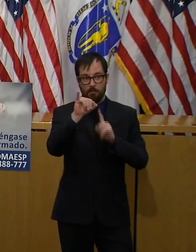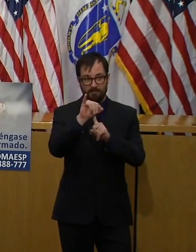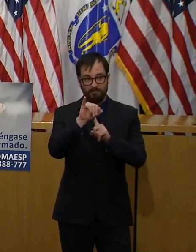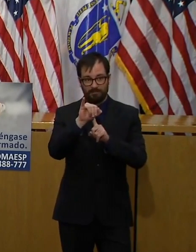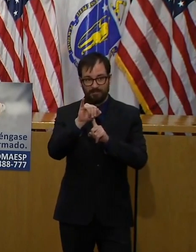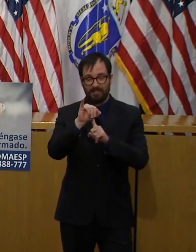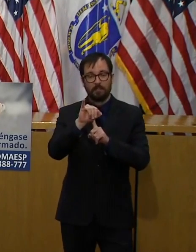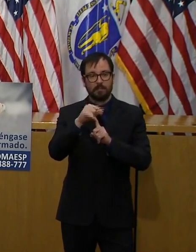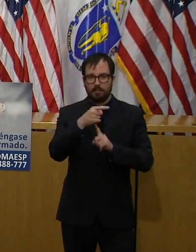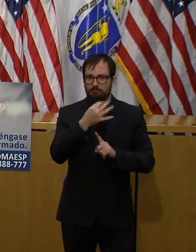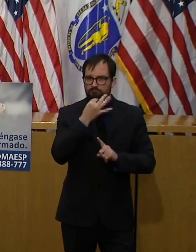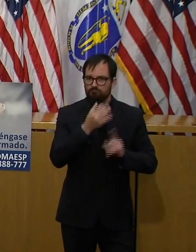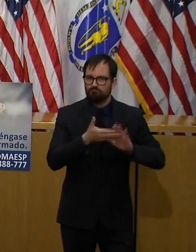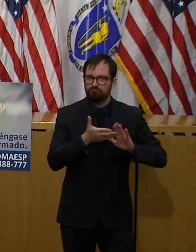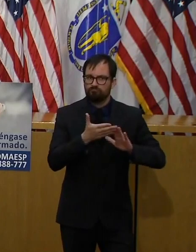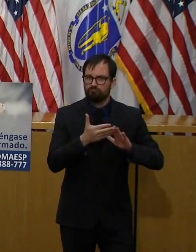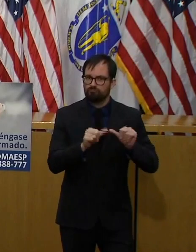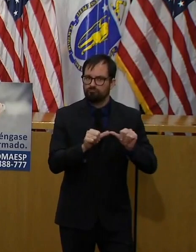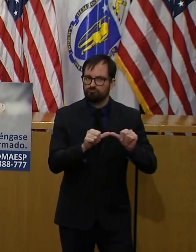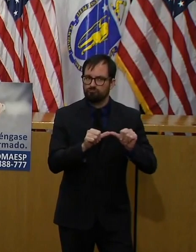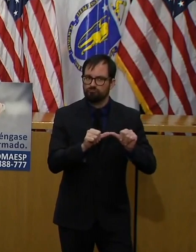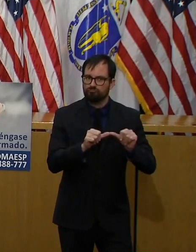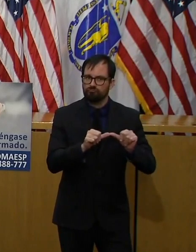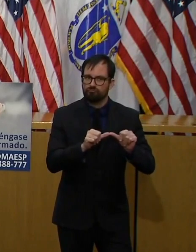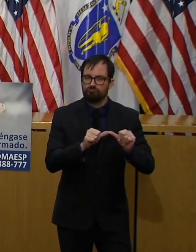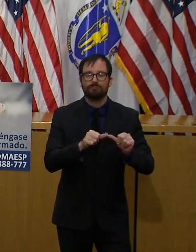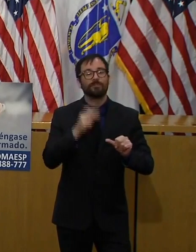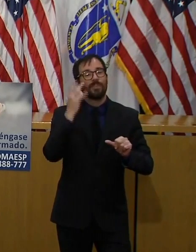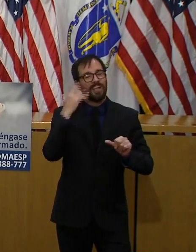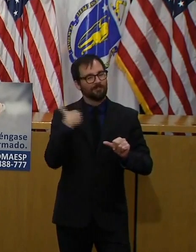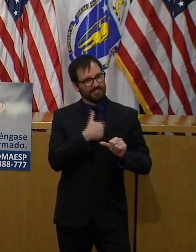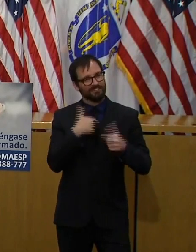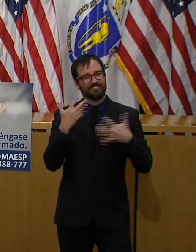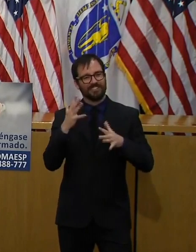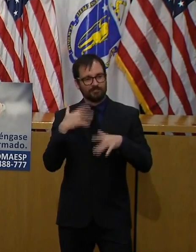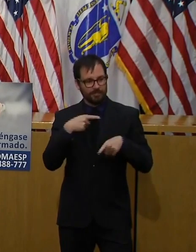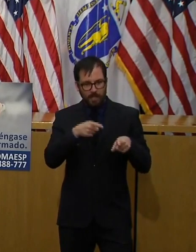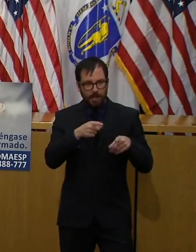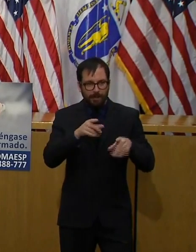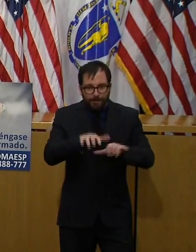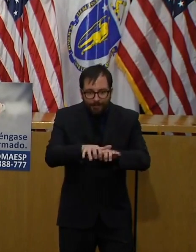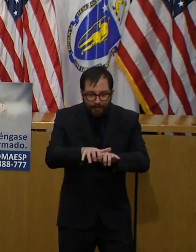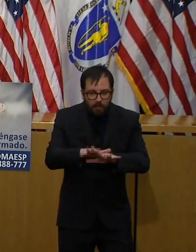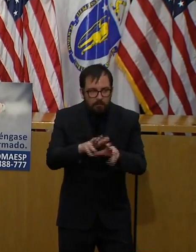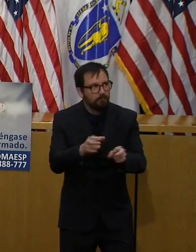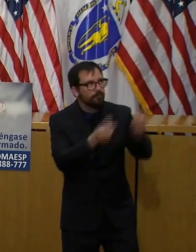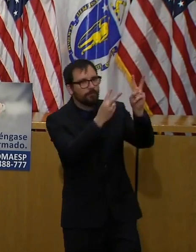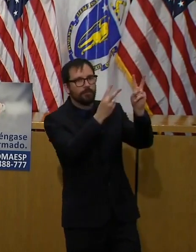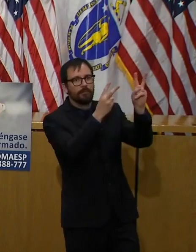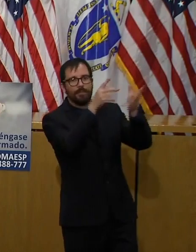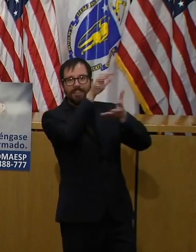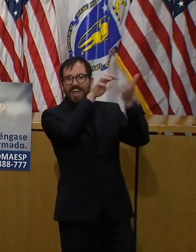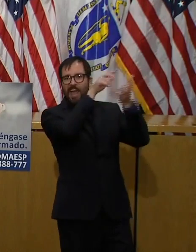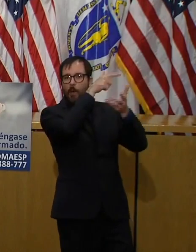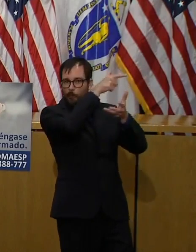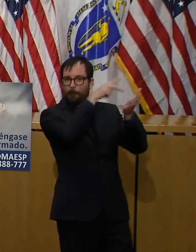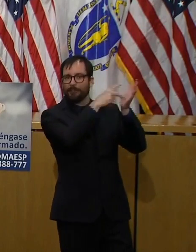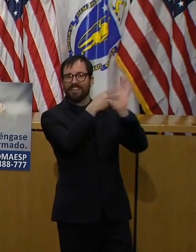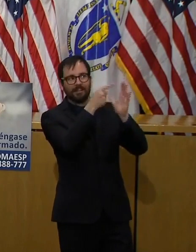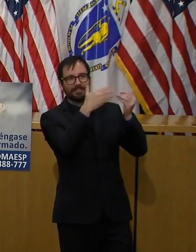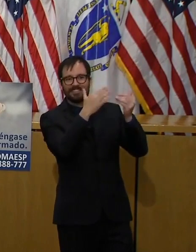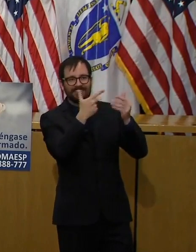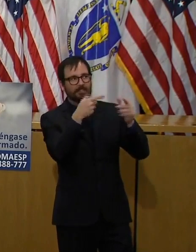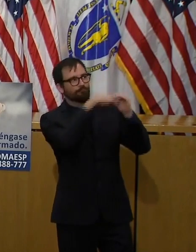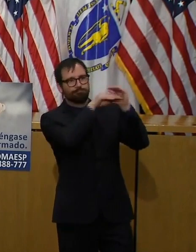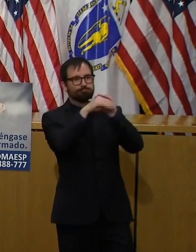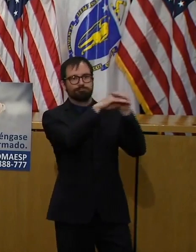improving accessibility to that online system along the way. This past weekend, we launched a new Spanish language online application form, and